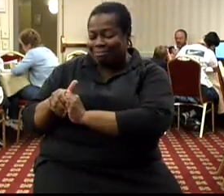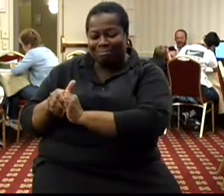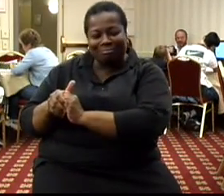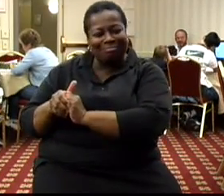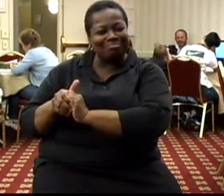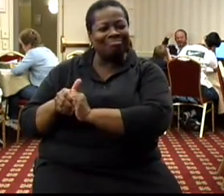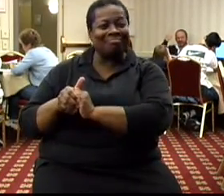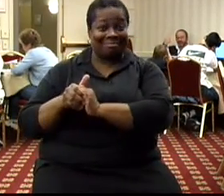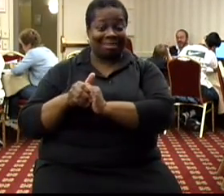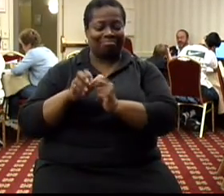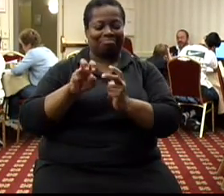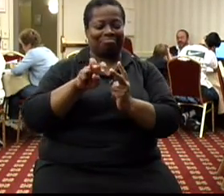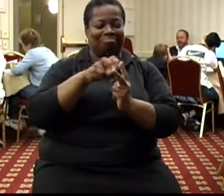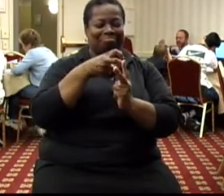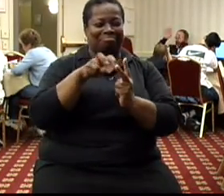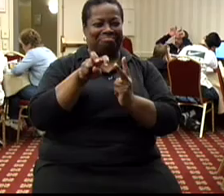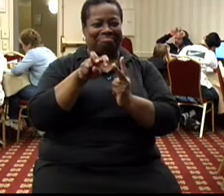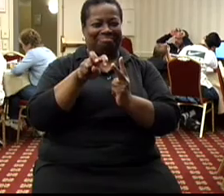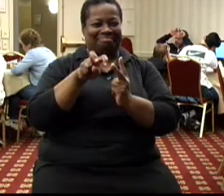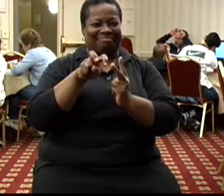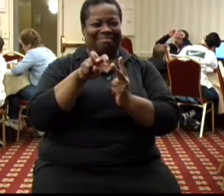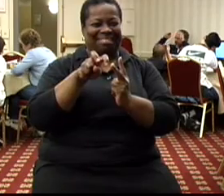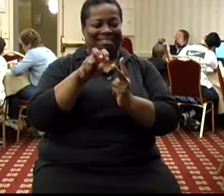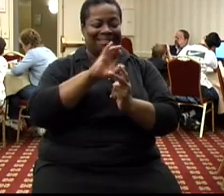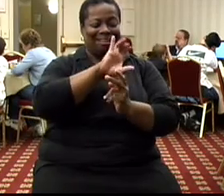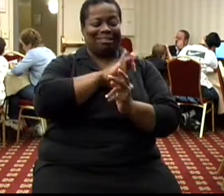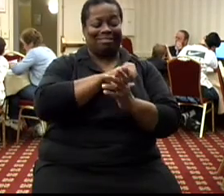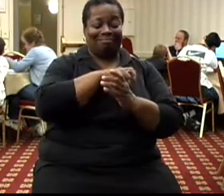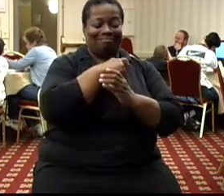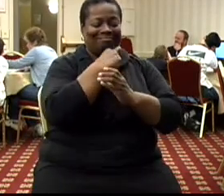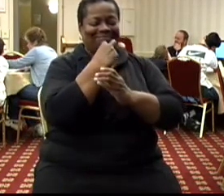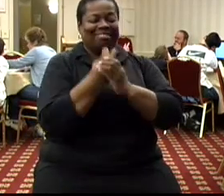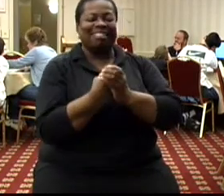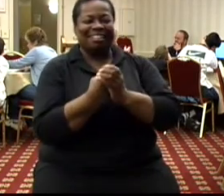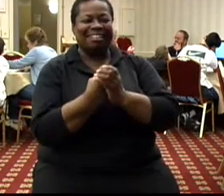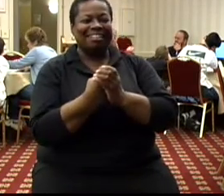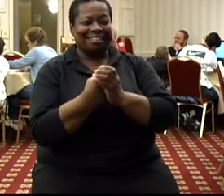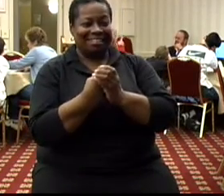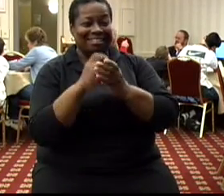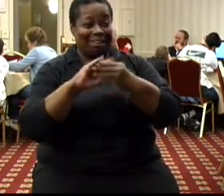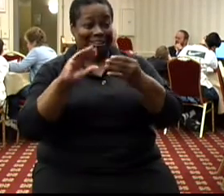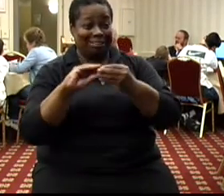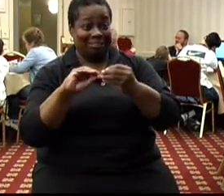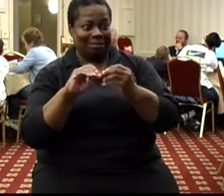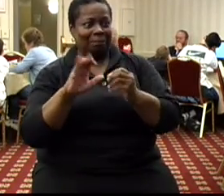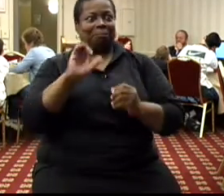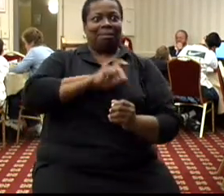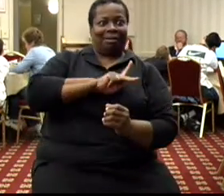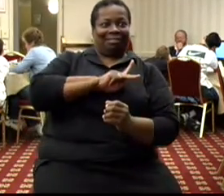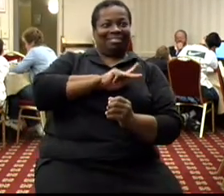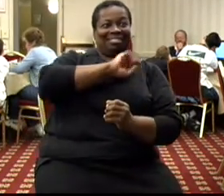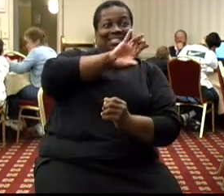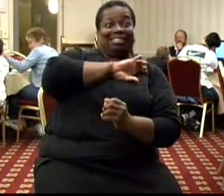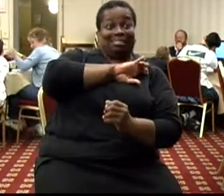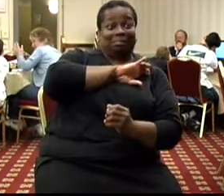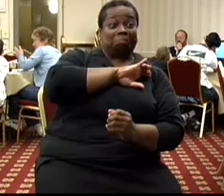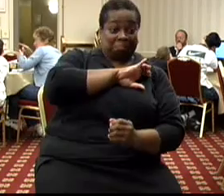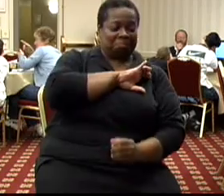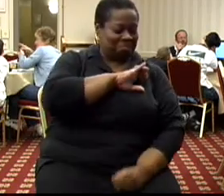Now, did you see how I transitioned between the characters? I became the characters in the story, and then I reverted to the other character, and